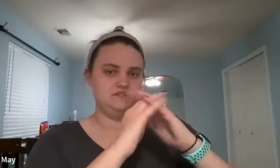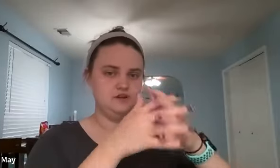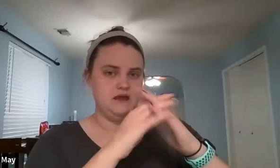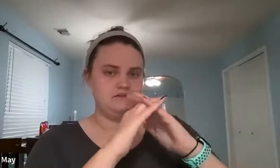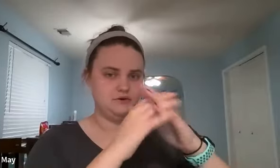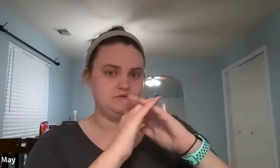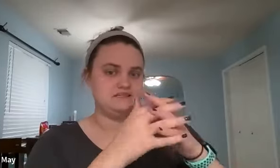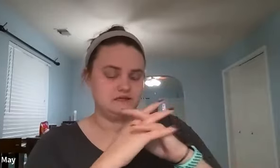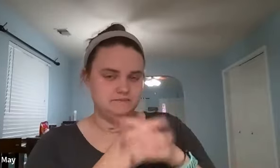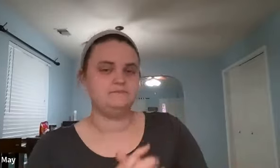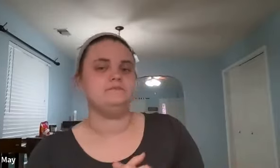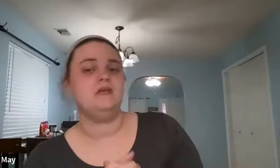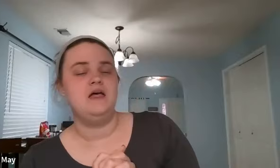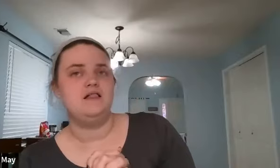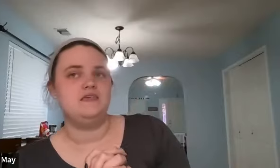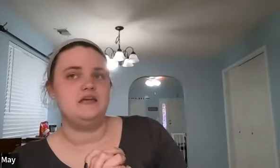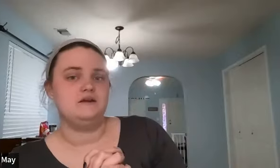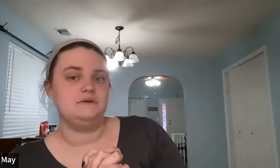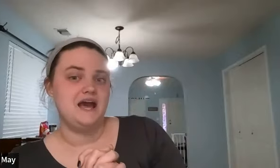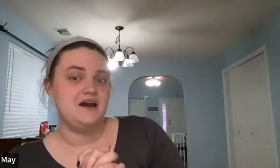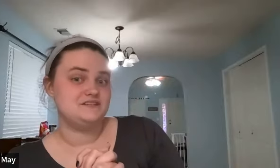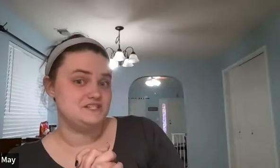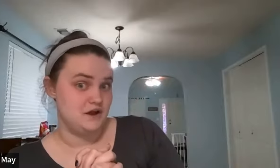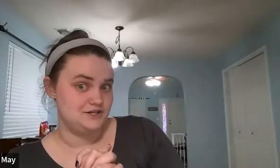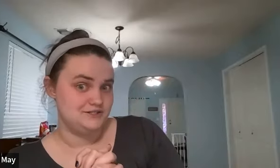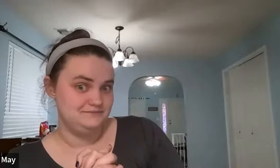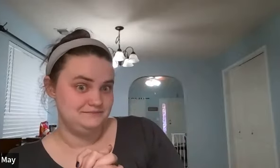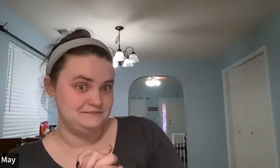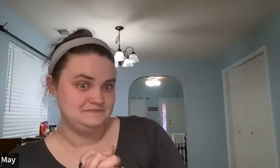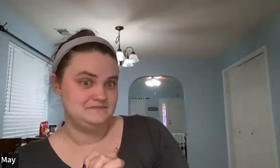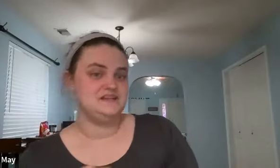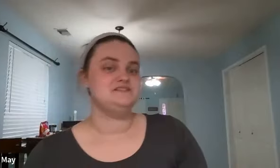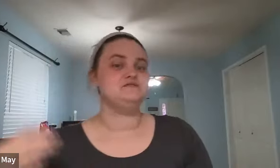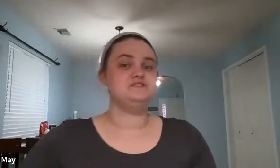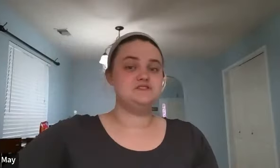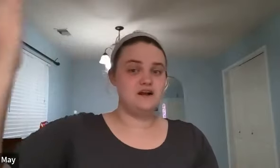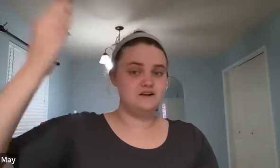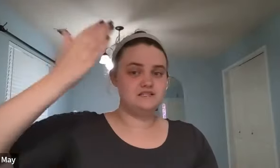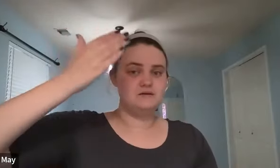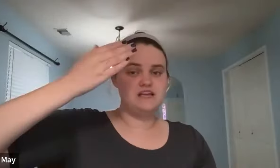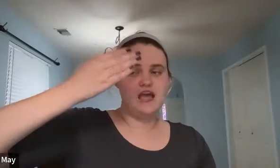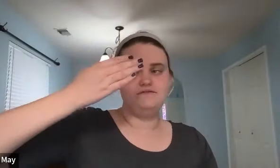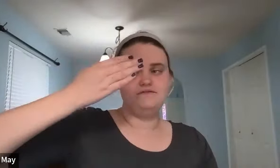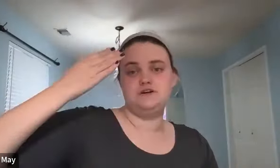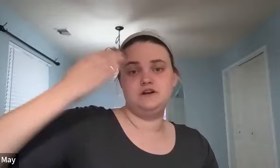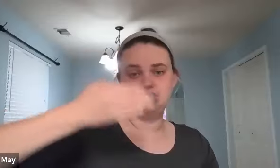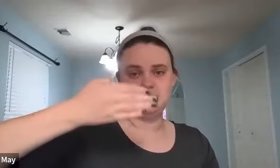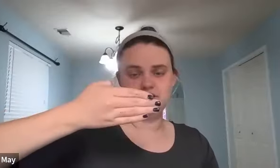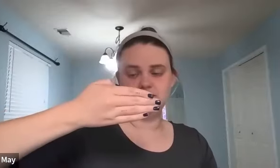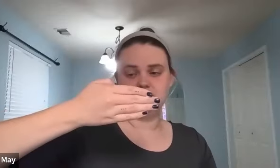go back and forth, wrestling. Then we have soccer. So soccer is going to have your non-dominant